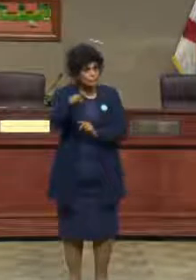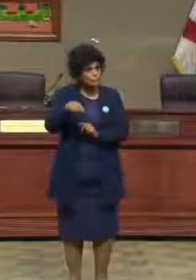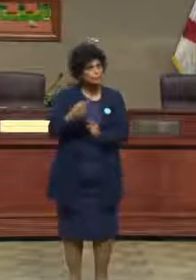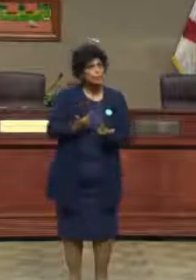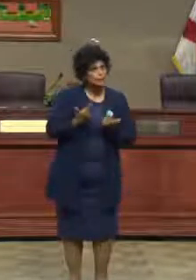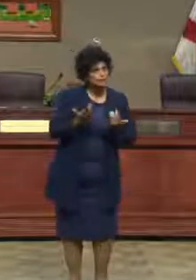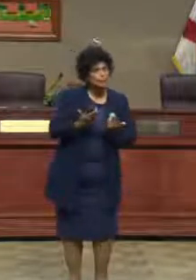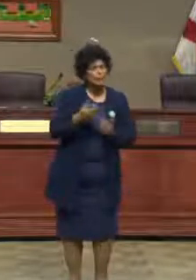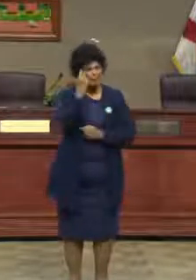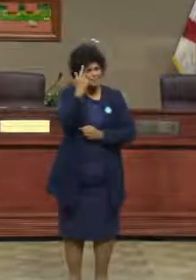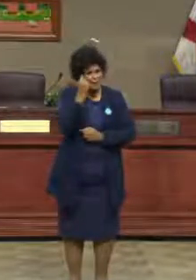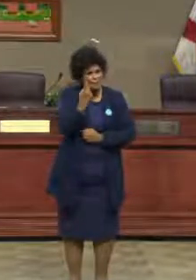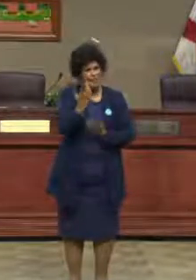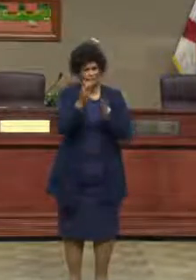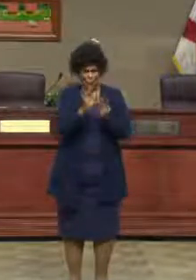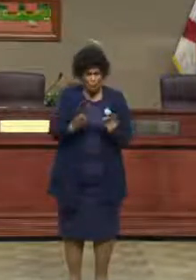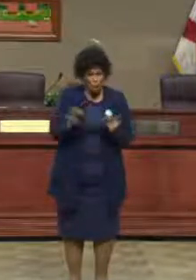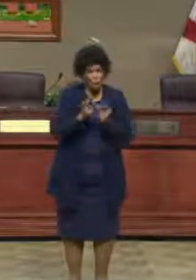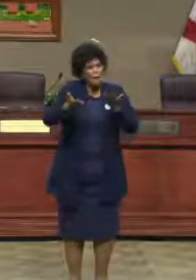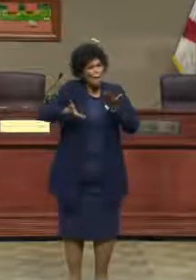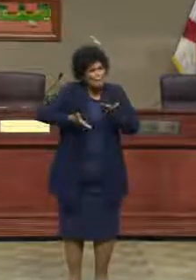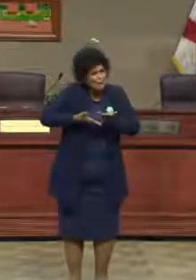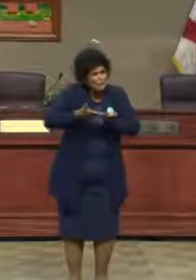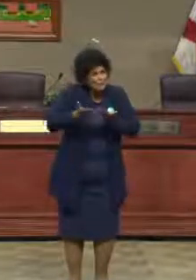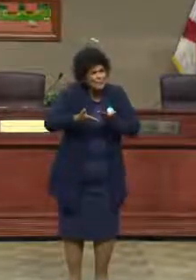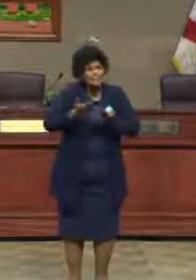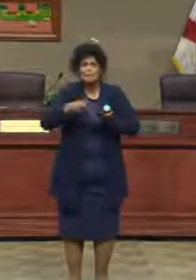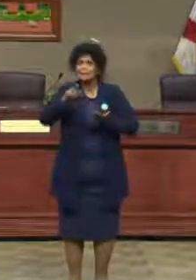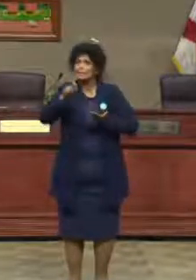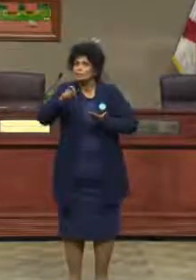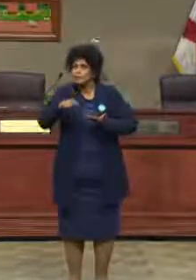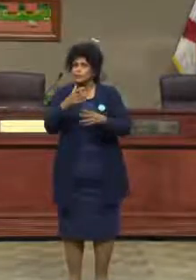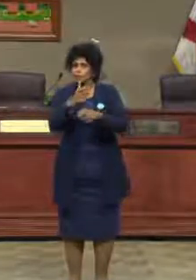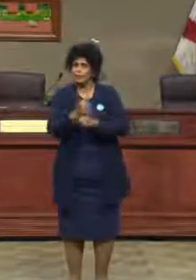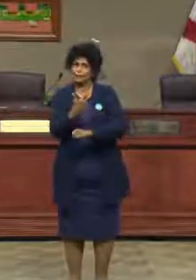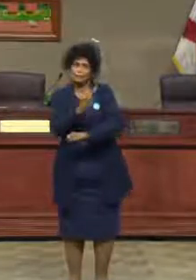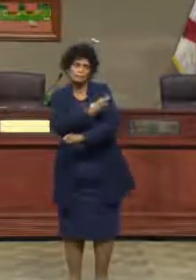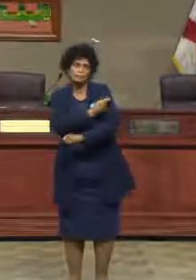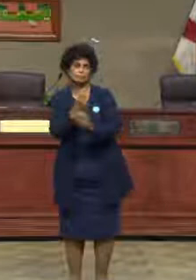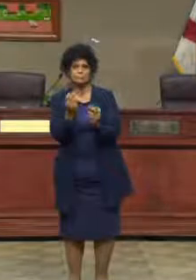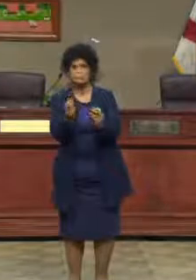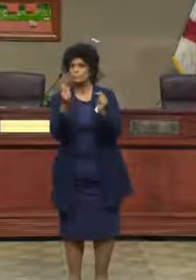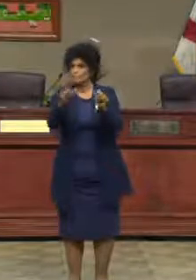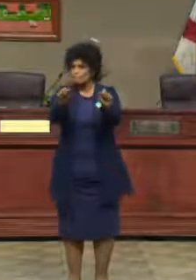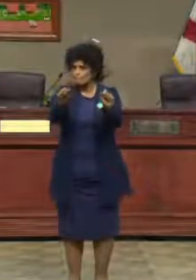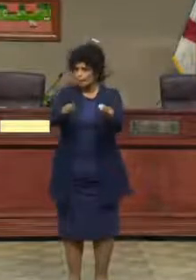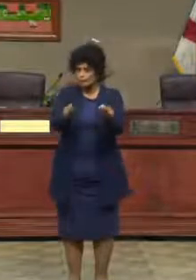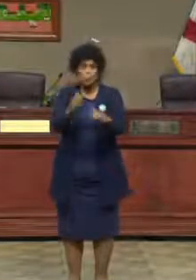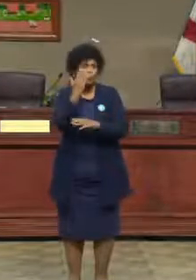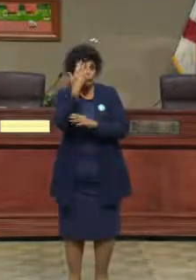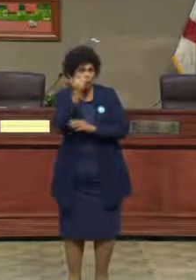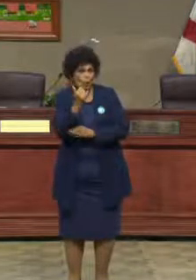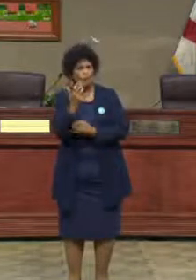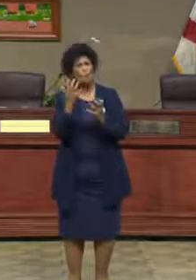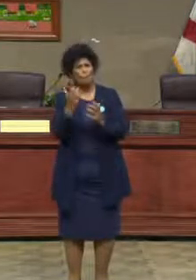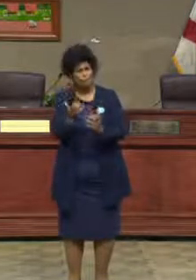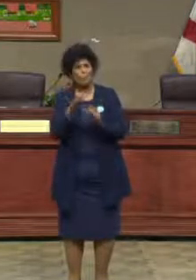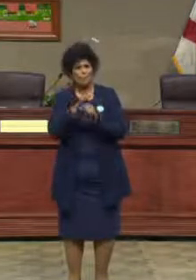benefits of receiving the vaccine as soon as possible to build community